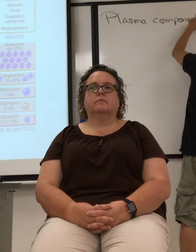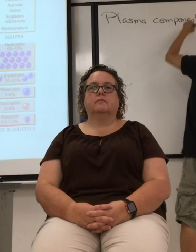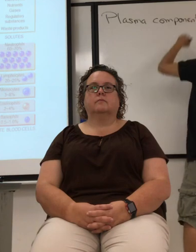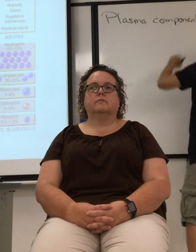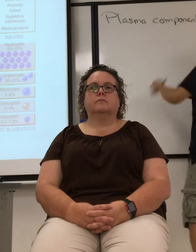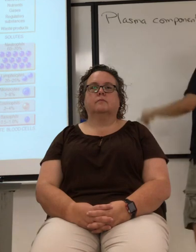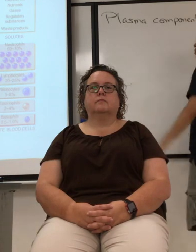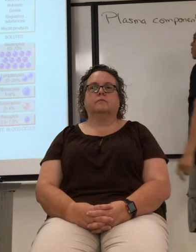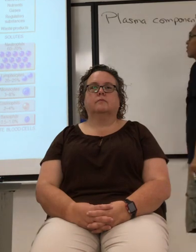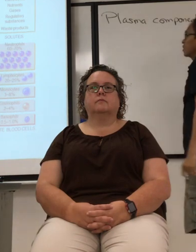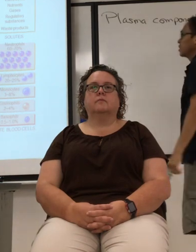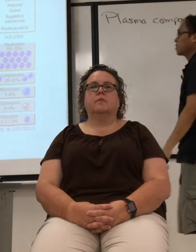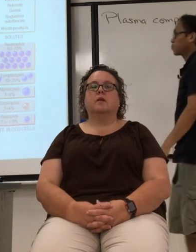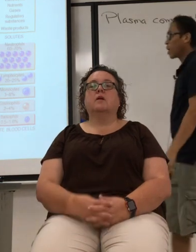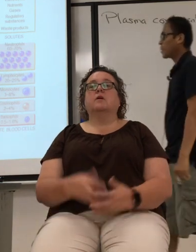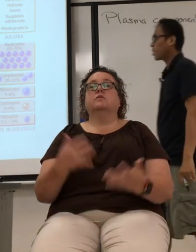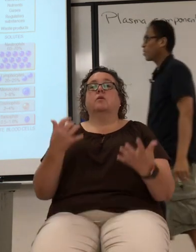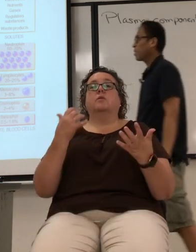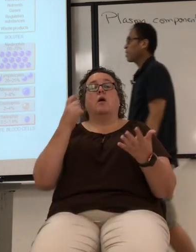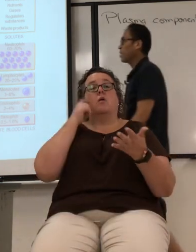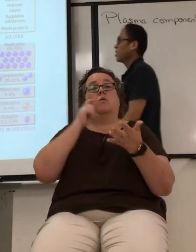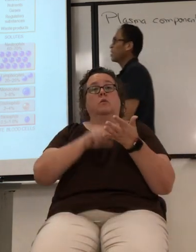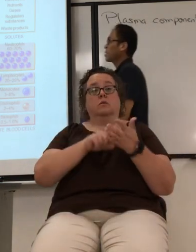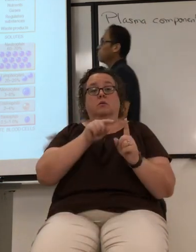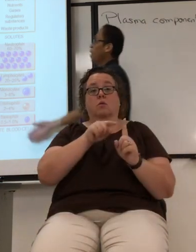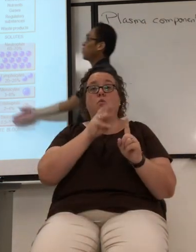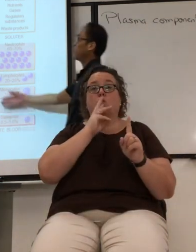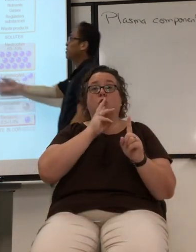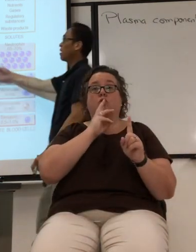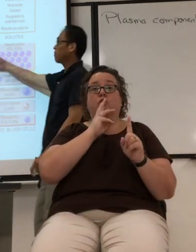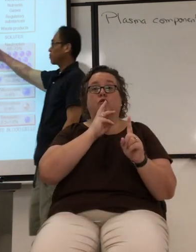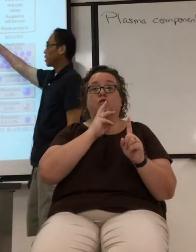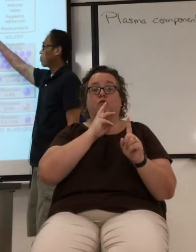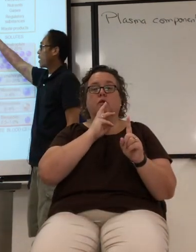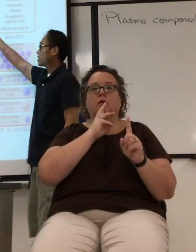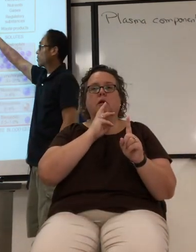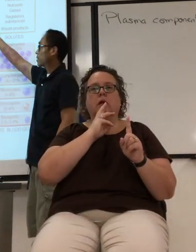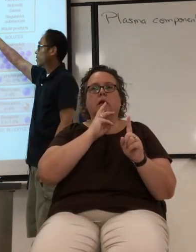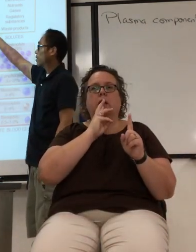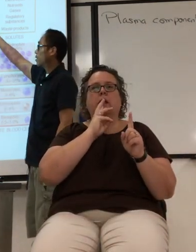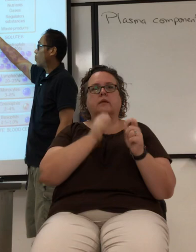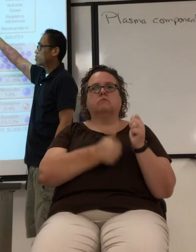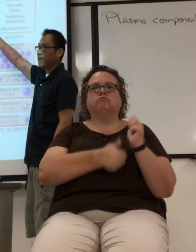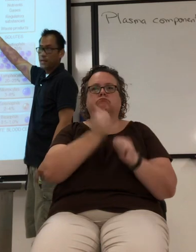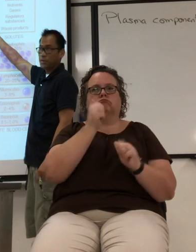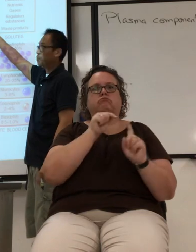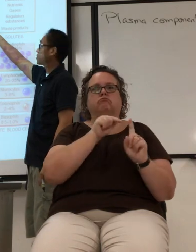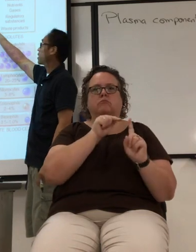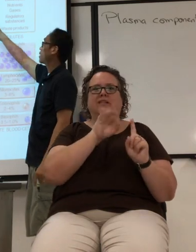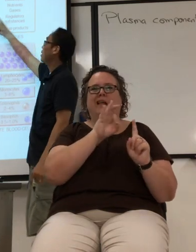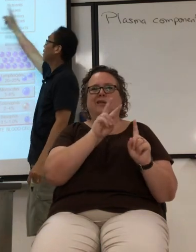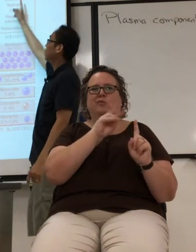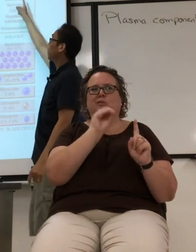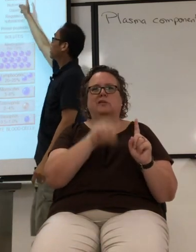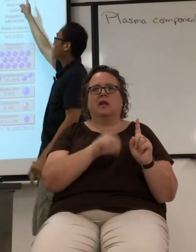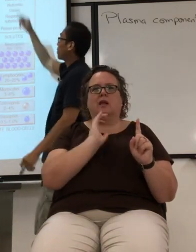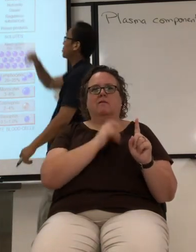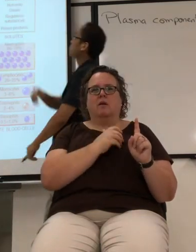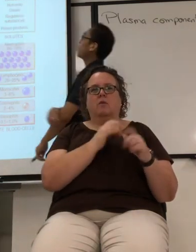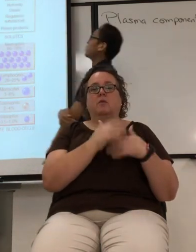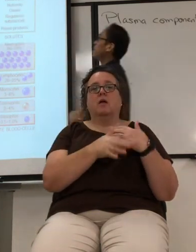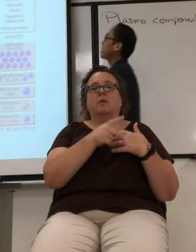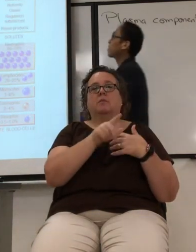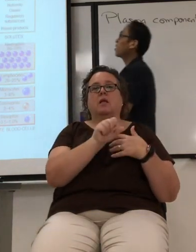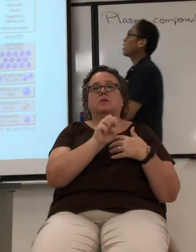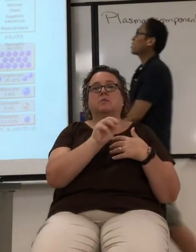Now you can see that water is the primary component of the blood plasma, almost 92%. But some of